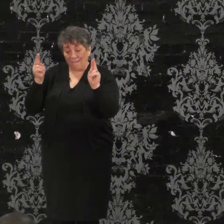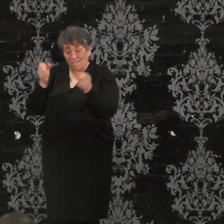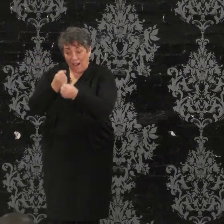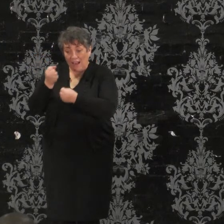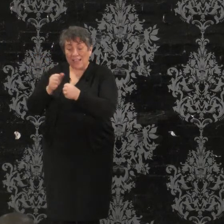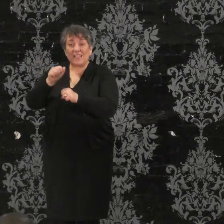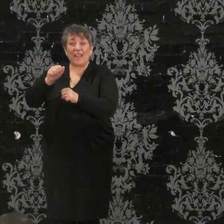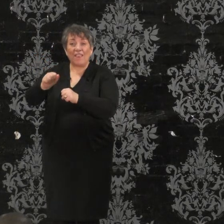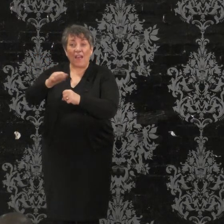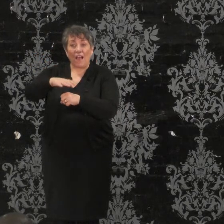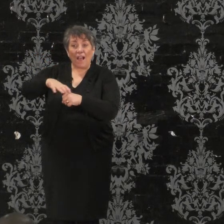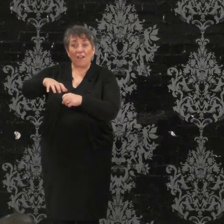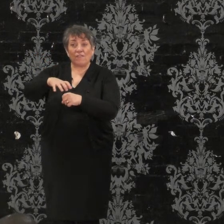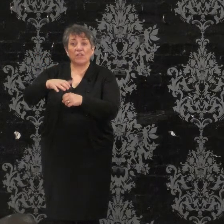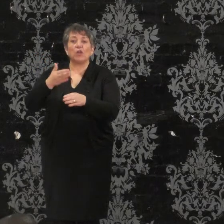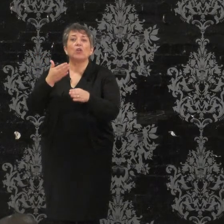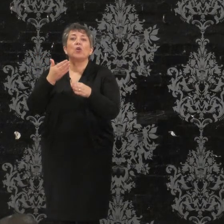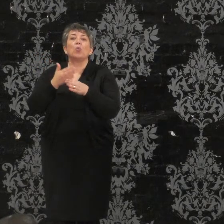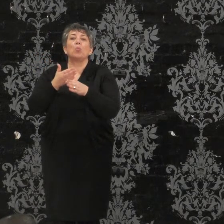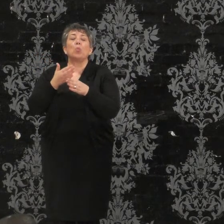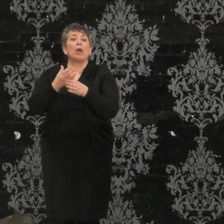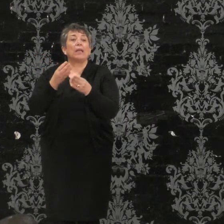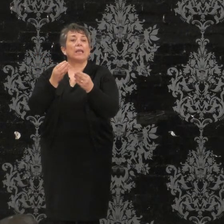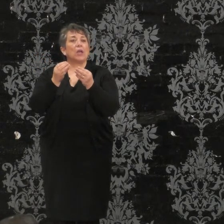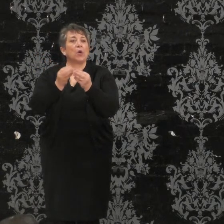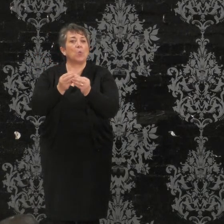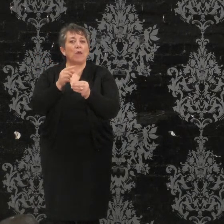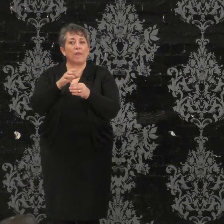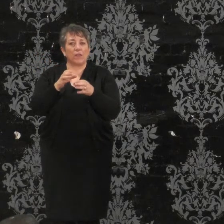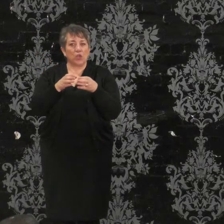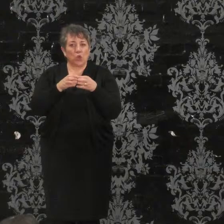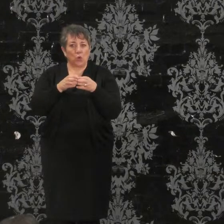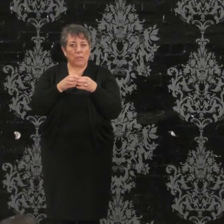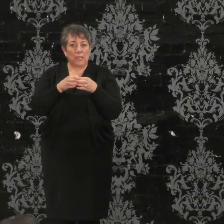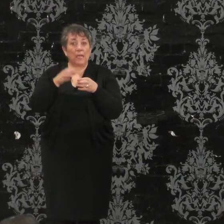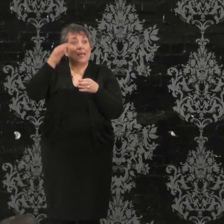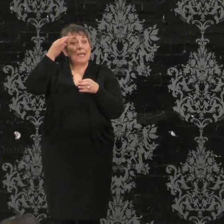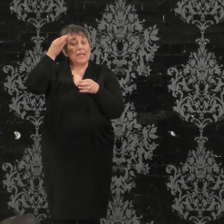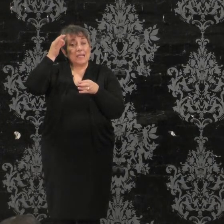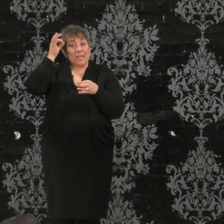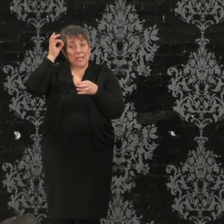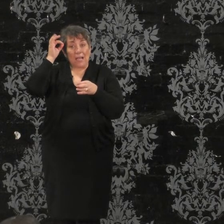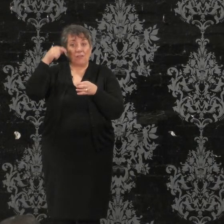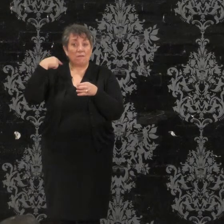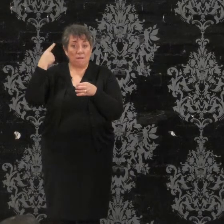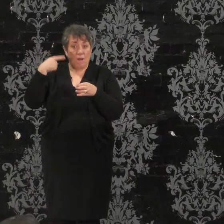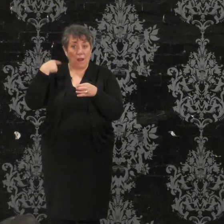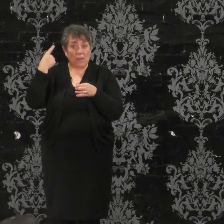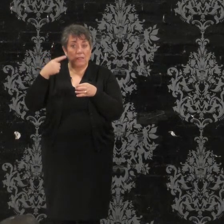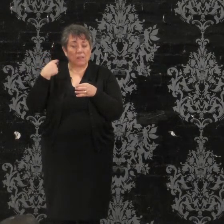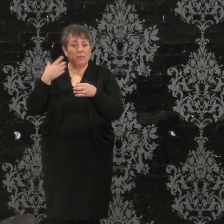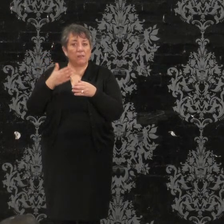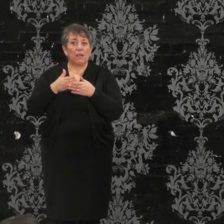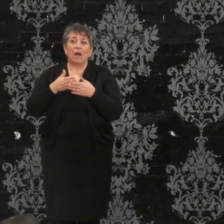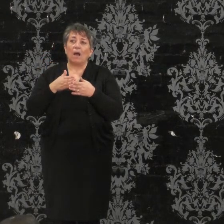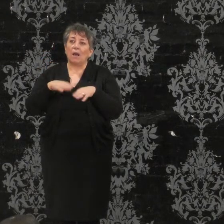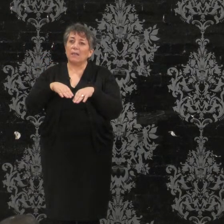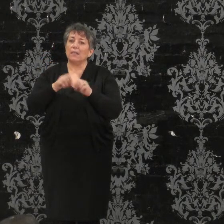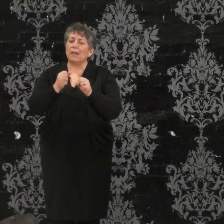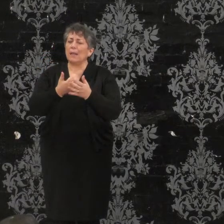Working with the VRU, City Hall is implementing many other programmes to support young